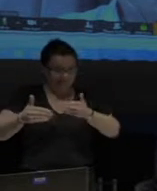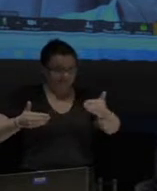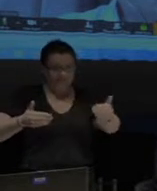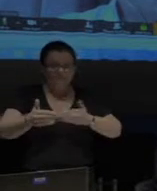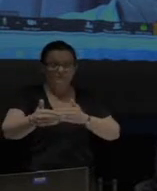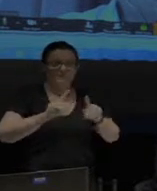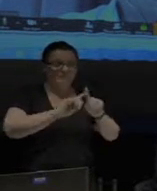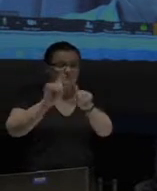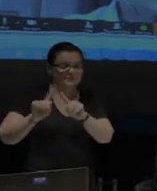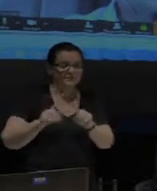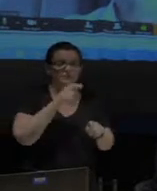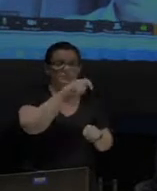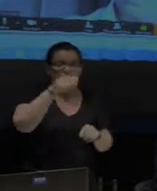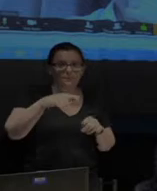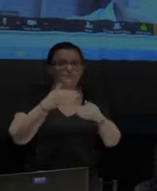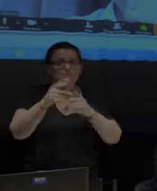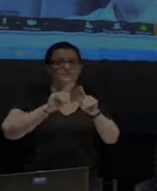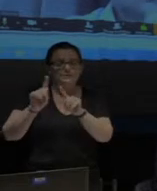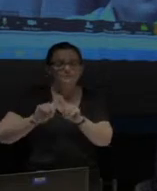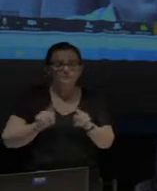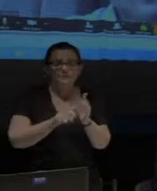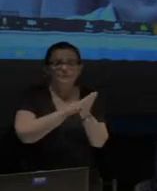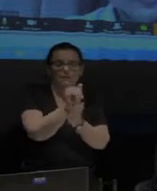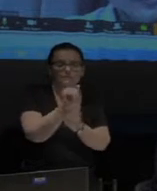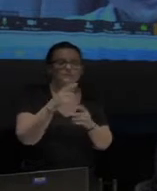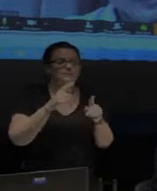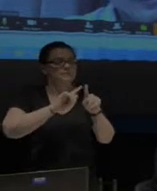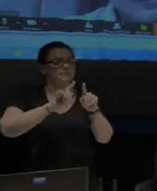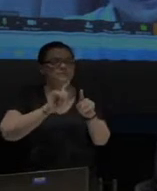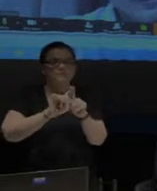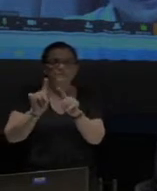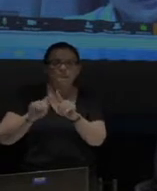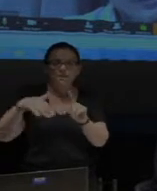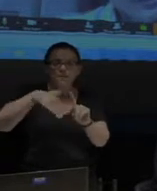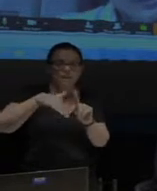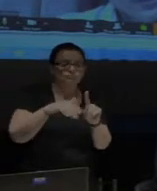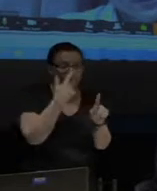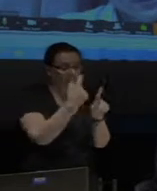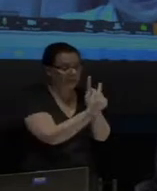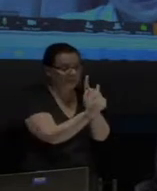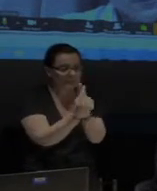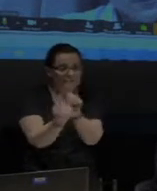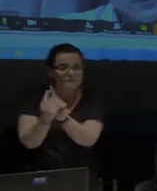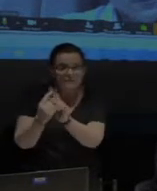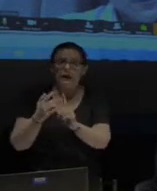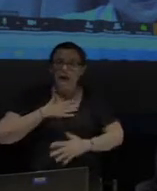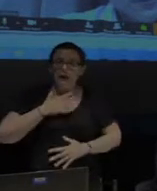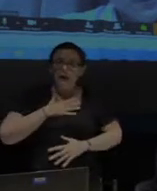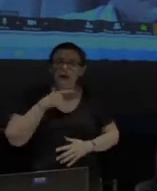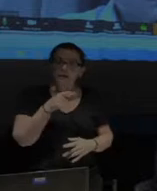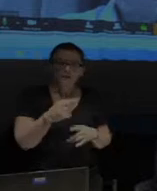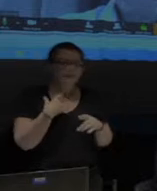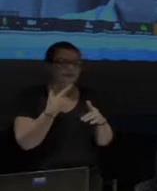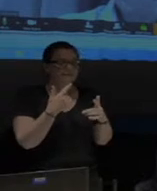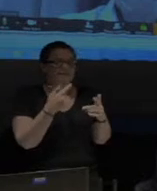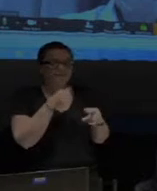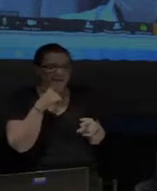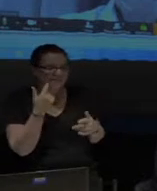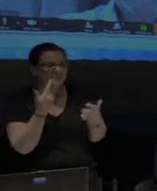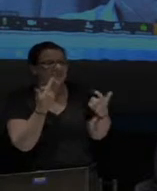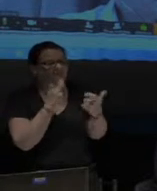skills and different backgrounds and always will be. I like the fact that there's a different world and I can meet people from different backgrounds, whether that's in a fun way to argue about a